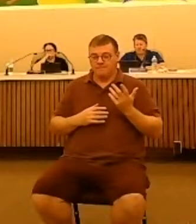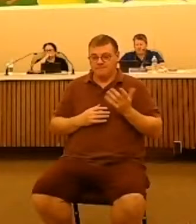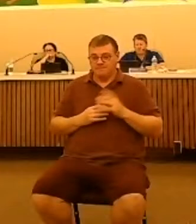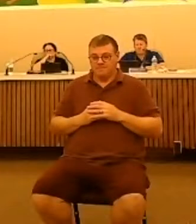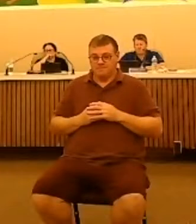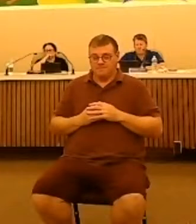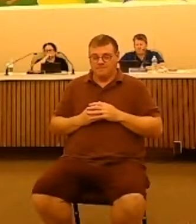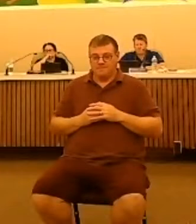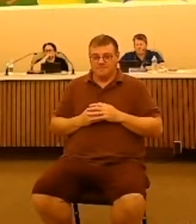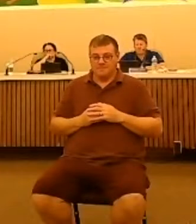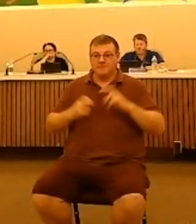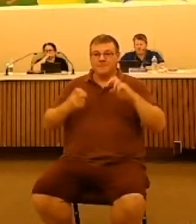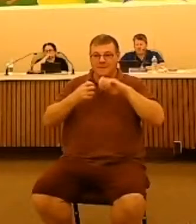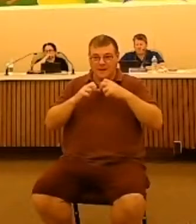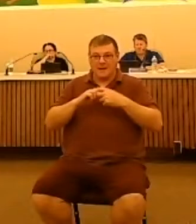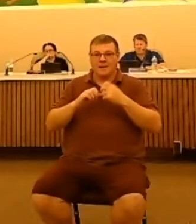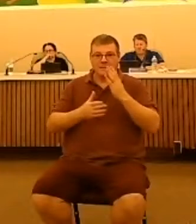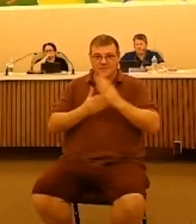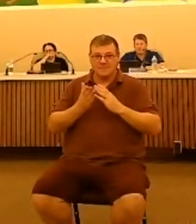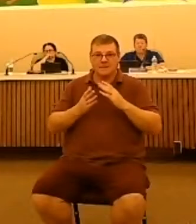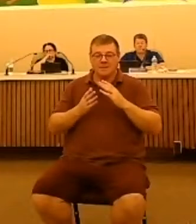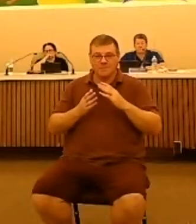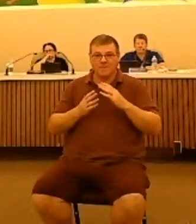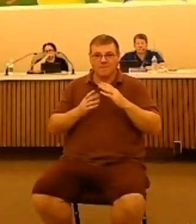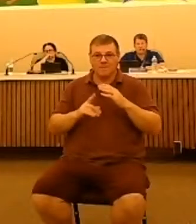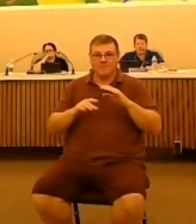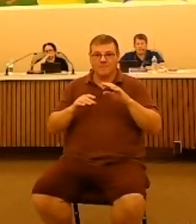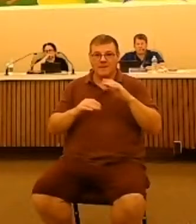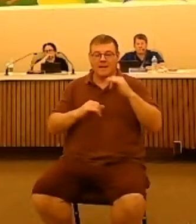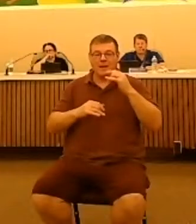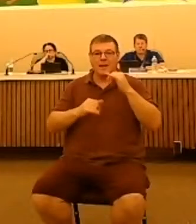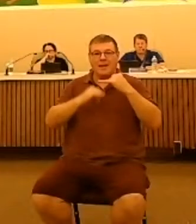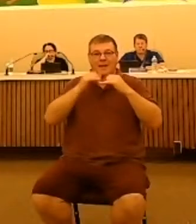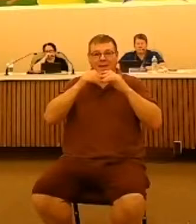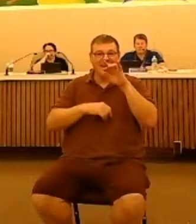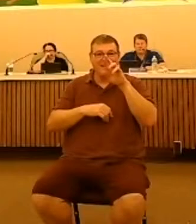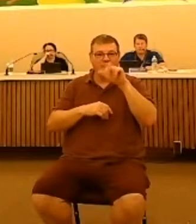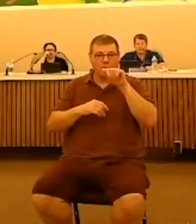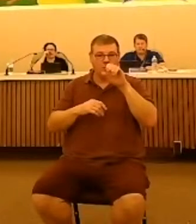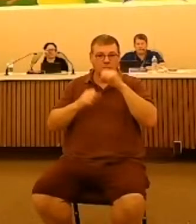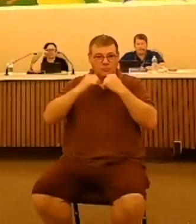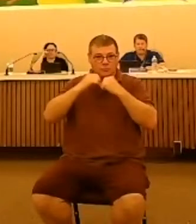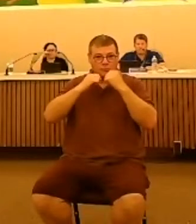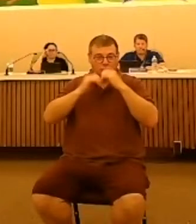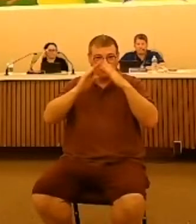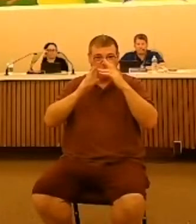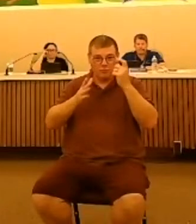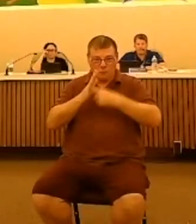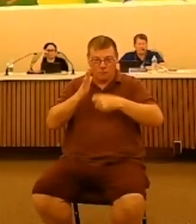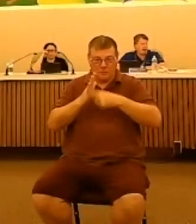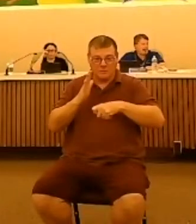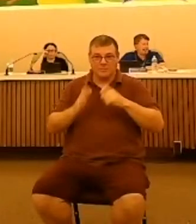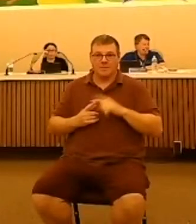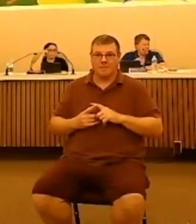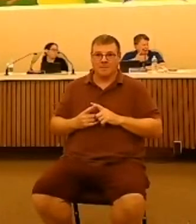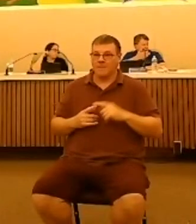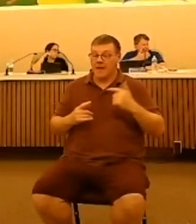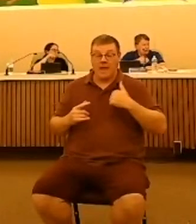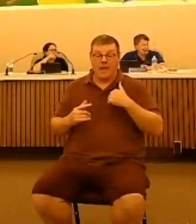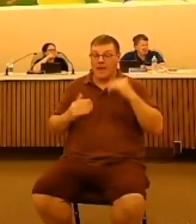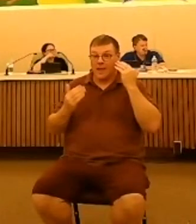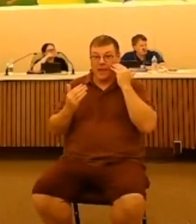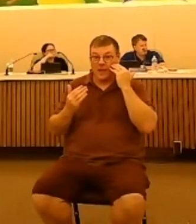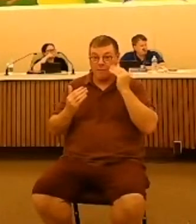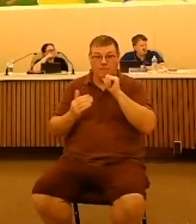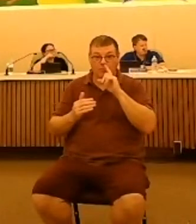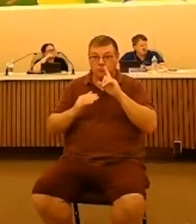the issue, some of you start to get into is the infrastructure cost to the, I don't know how that's